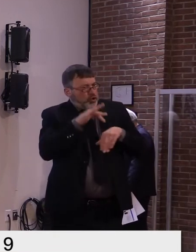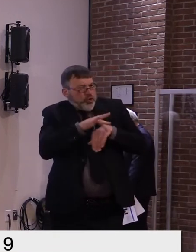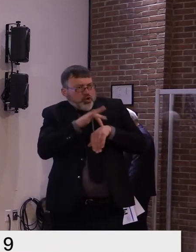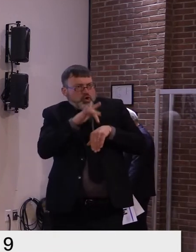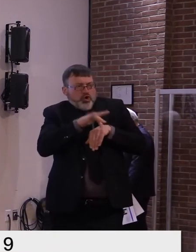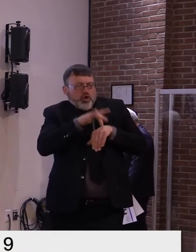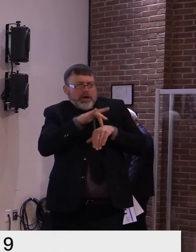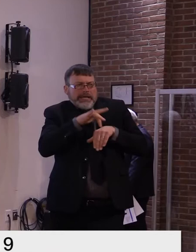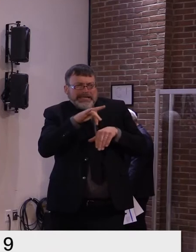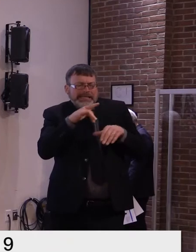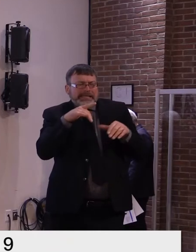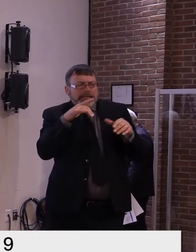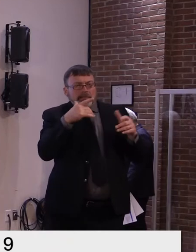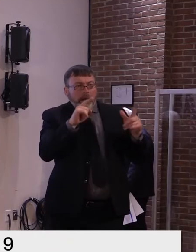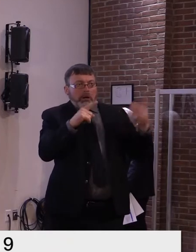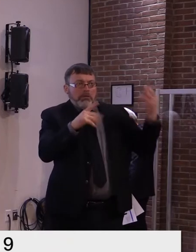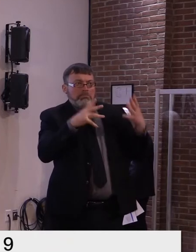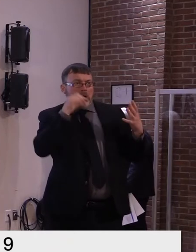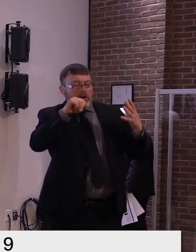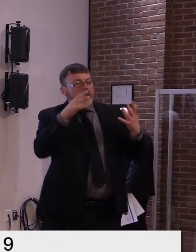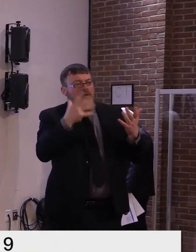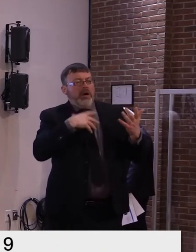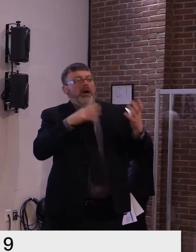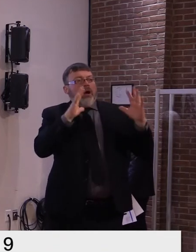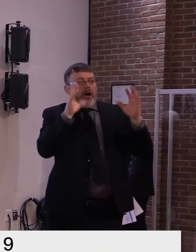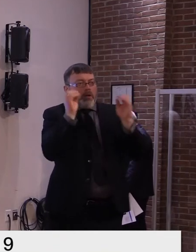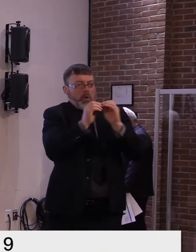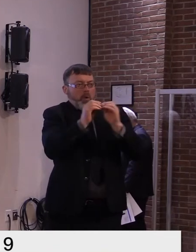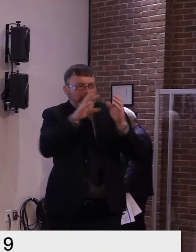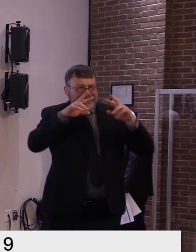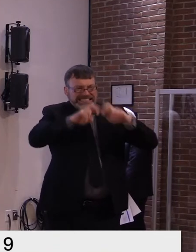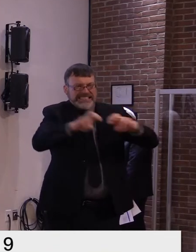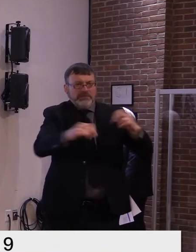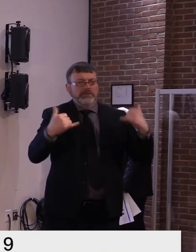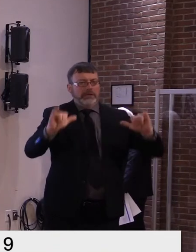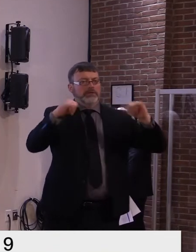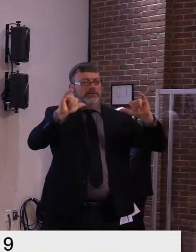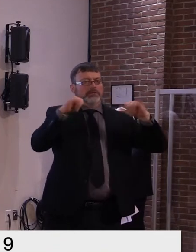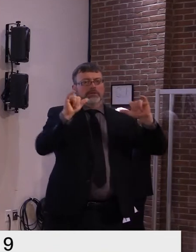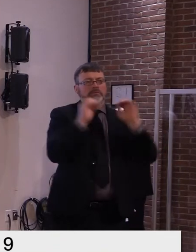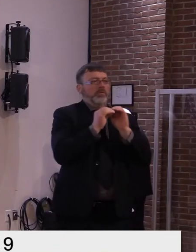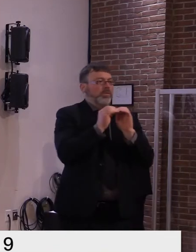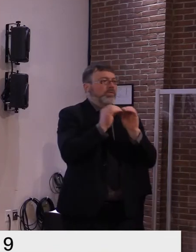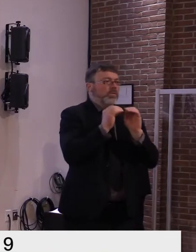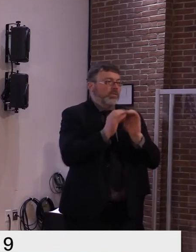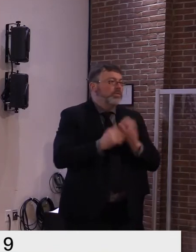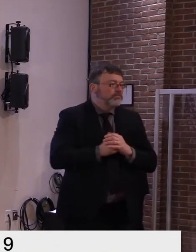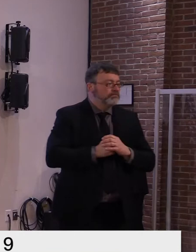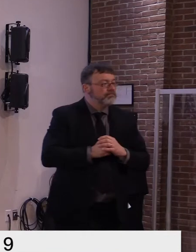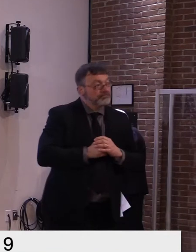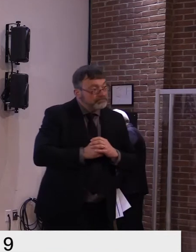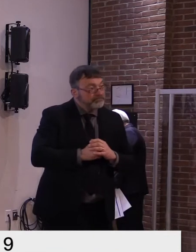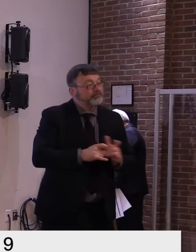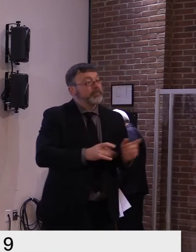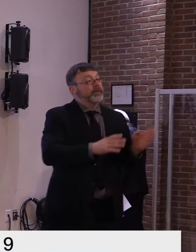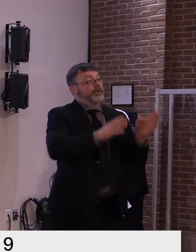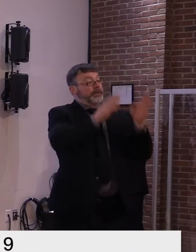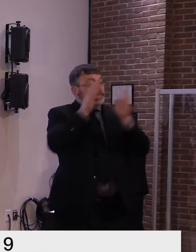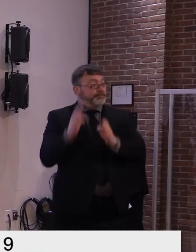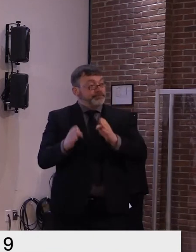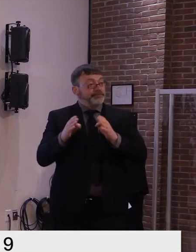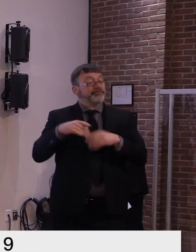of preliminary news, in addition to the UK variant, Dr. Birx has been talking about the fact that she feels there may